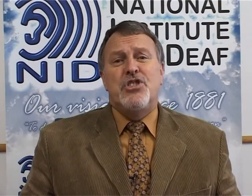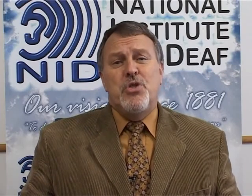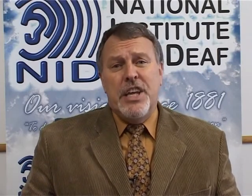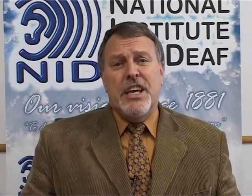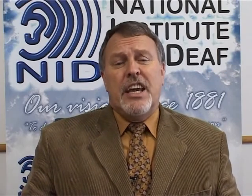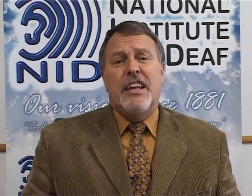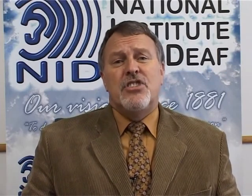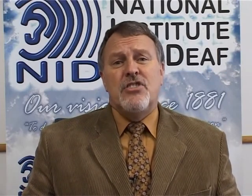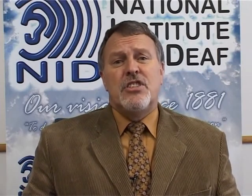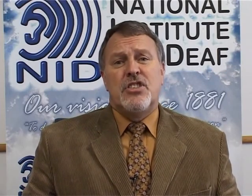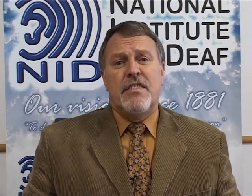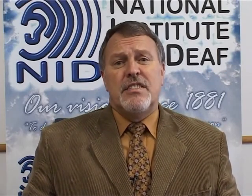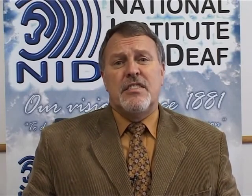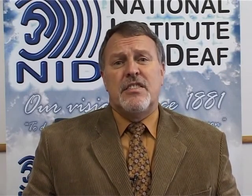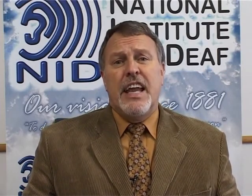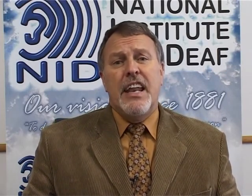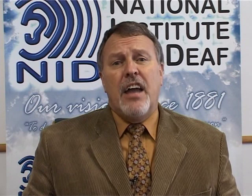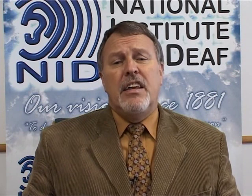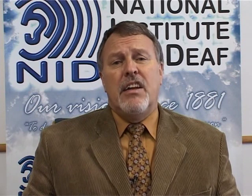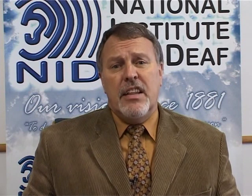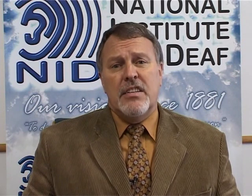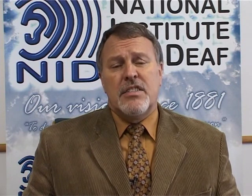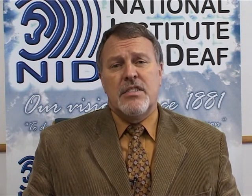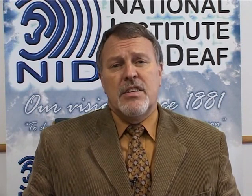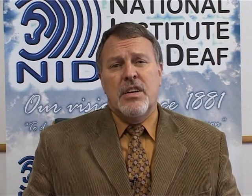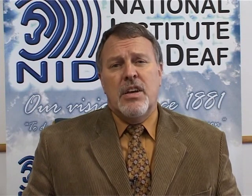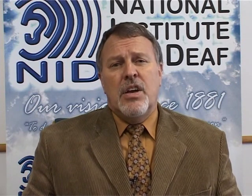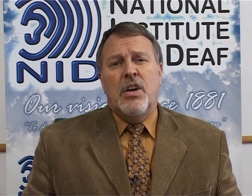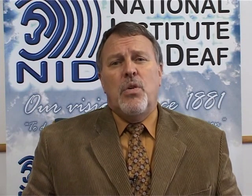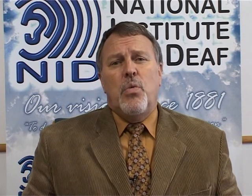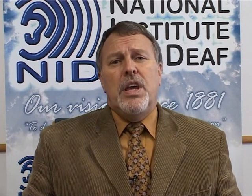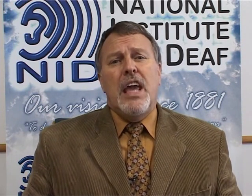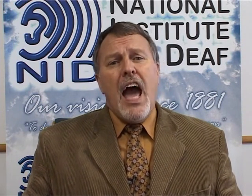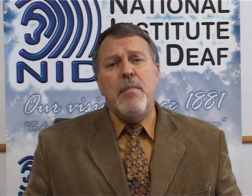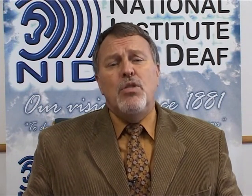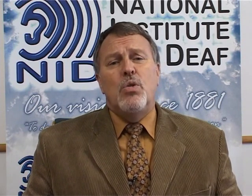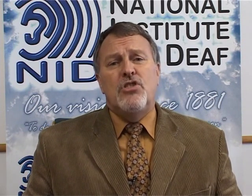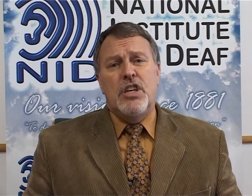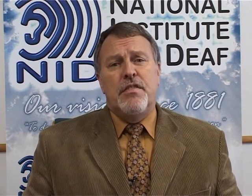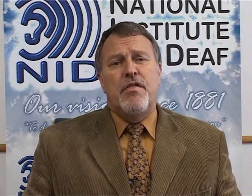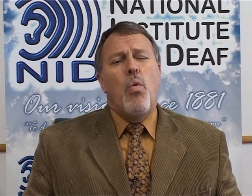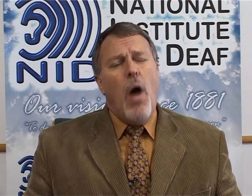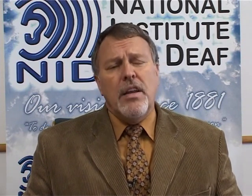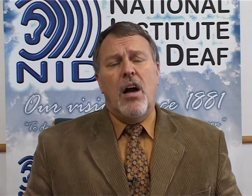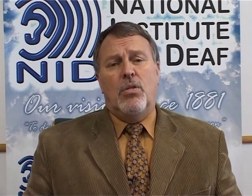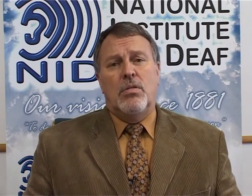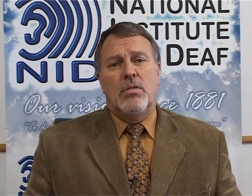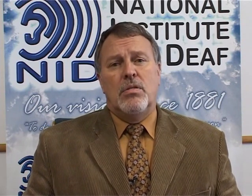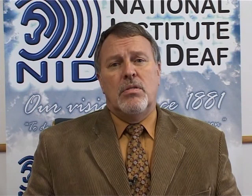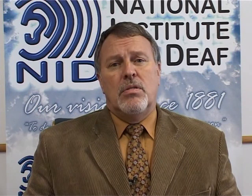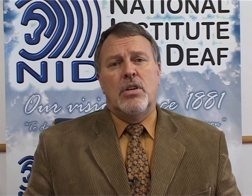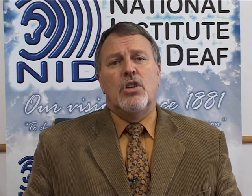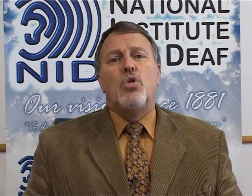Through these unique and essential services the NID renders, we aim to achieve one